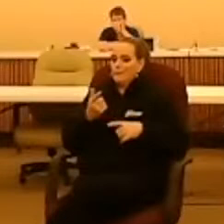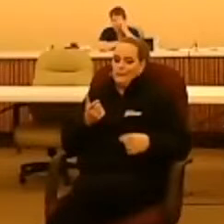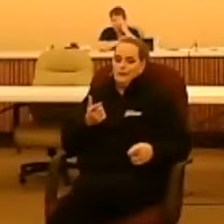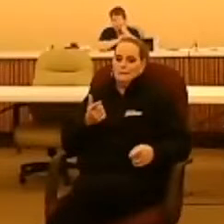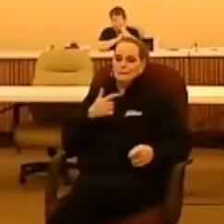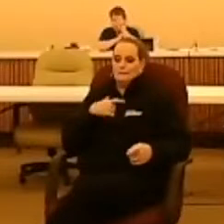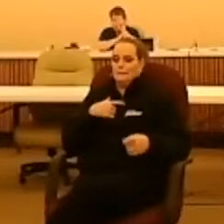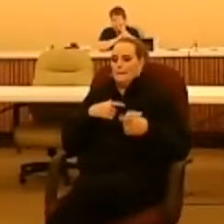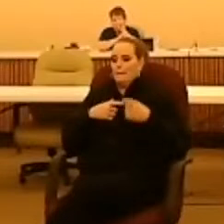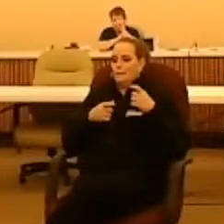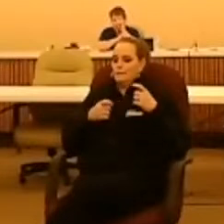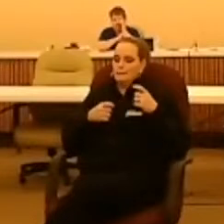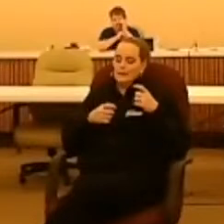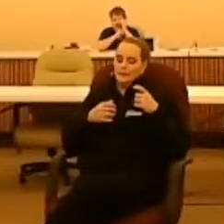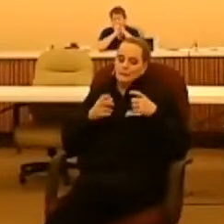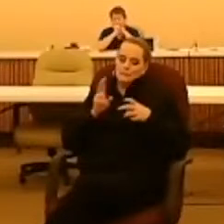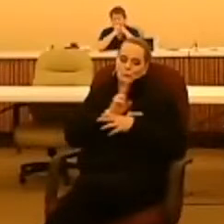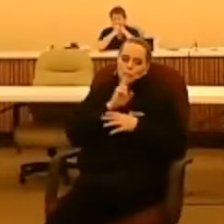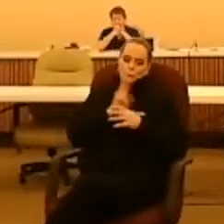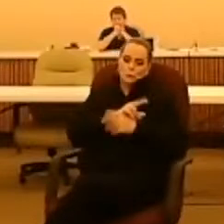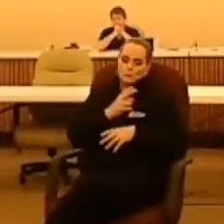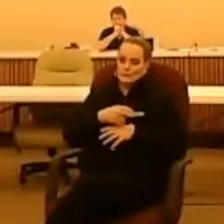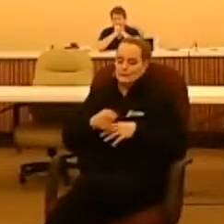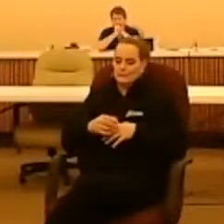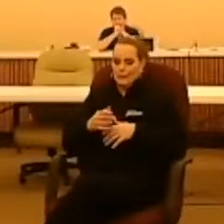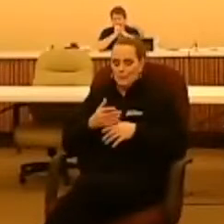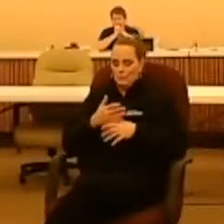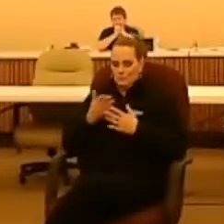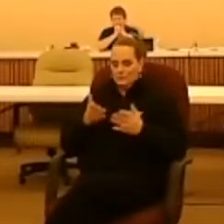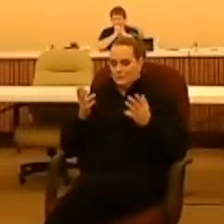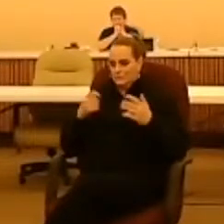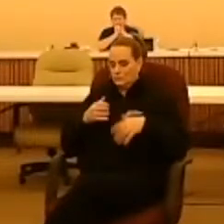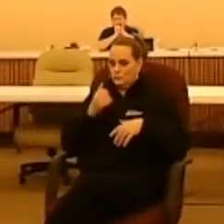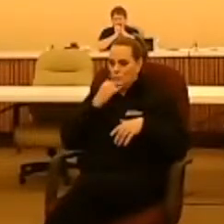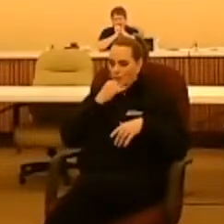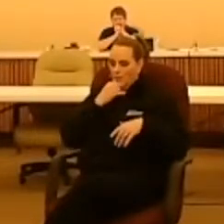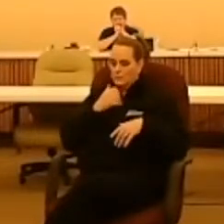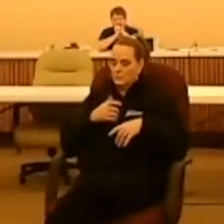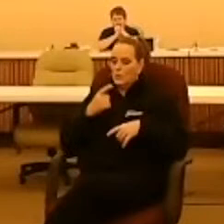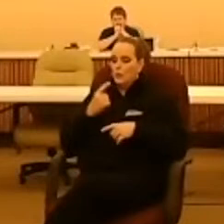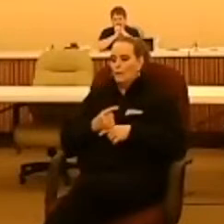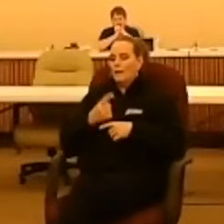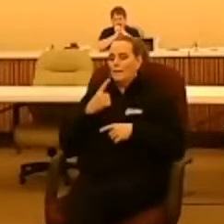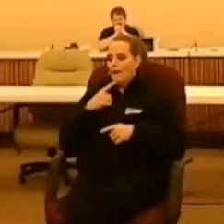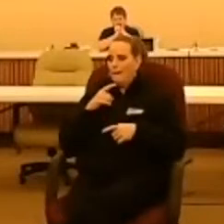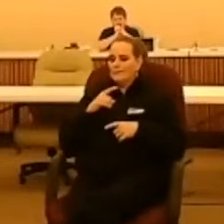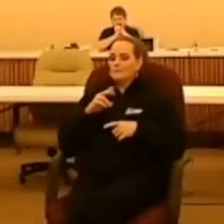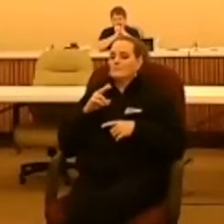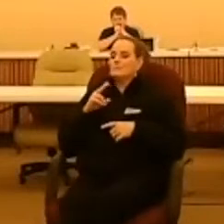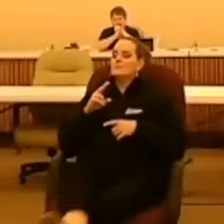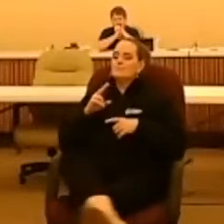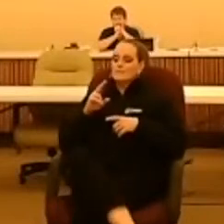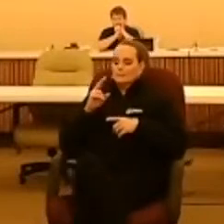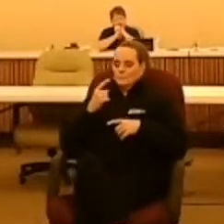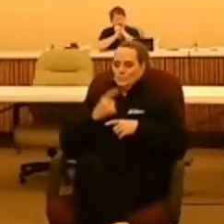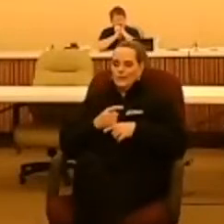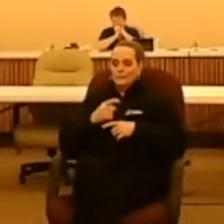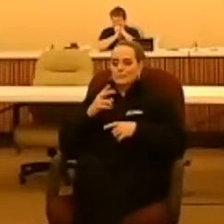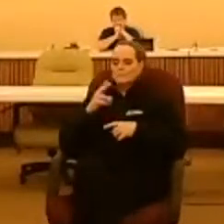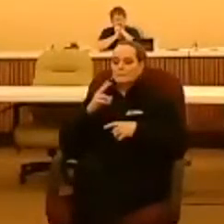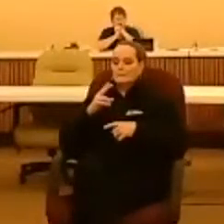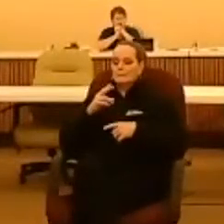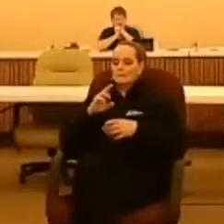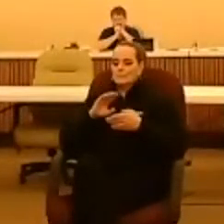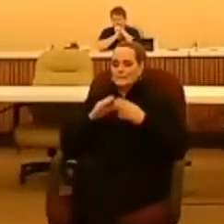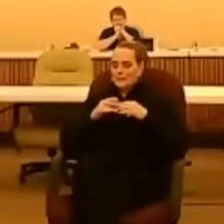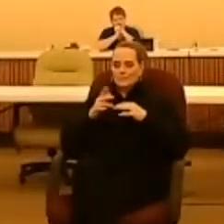town resources or something. Right, but the town can't actually try criminal matters. That's the town court. That's no, when the town cannot